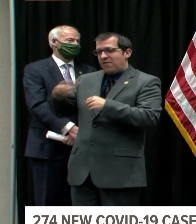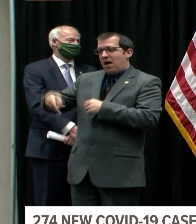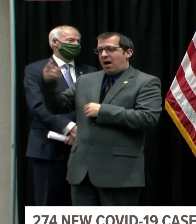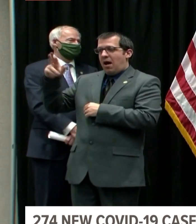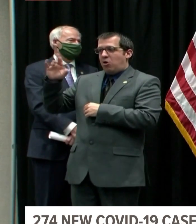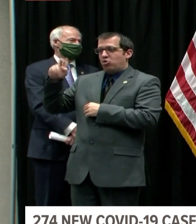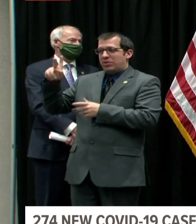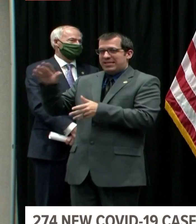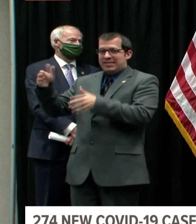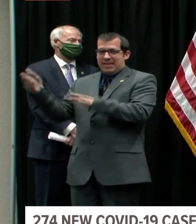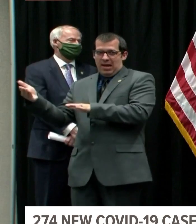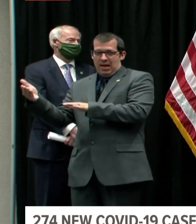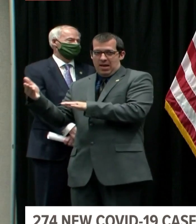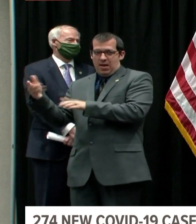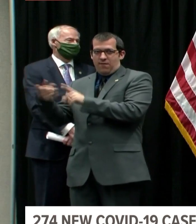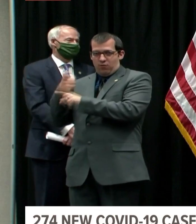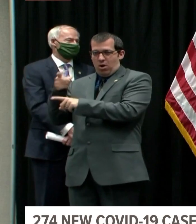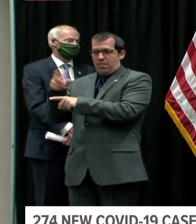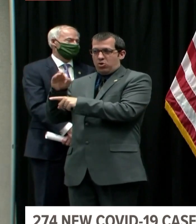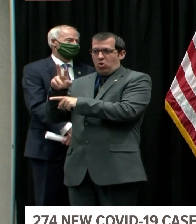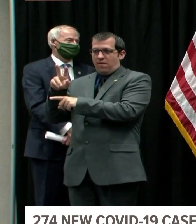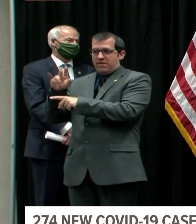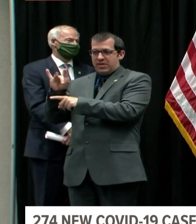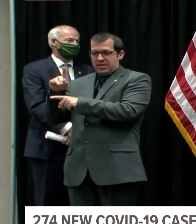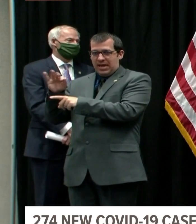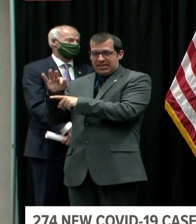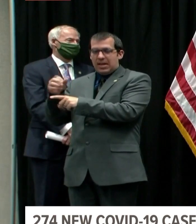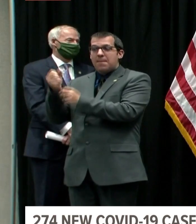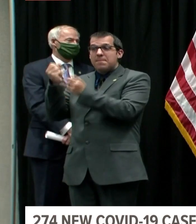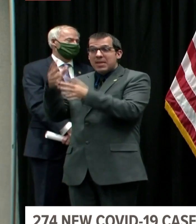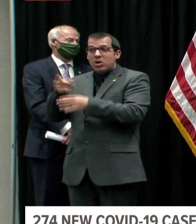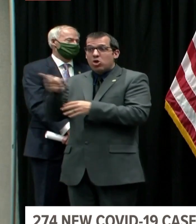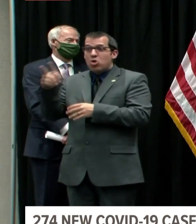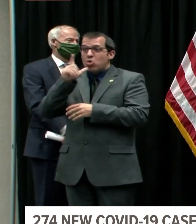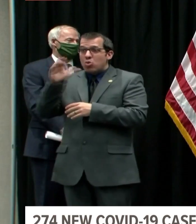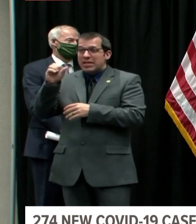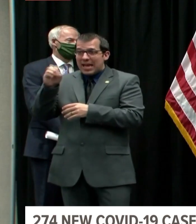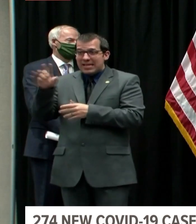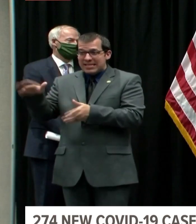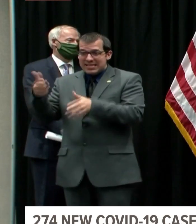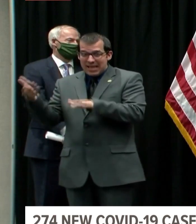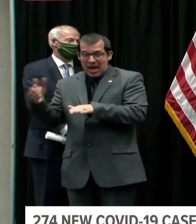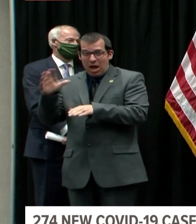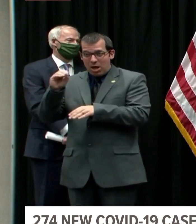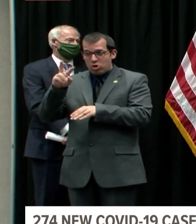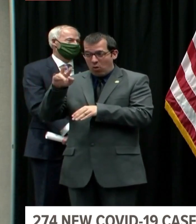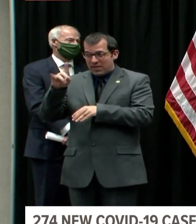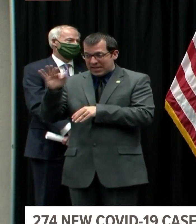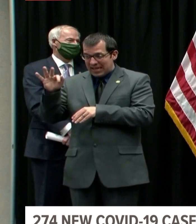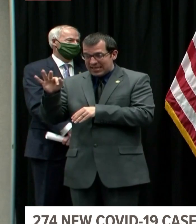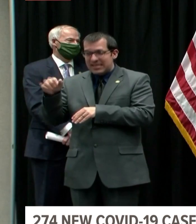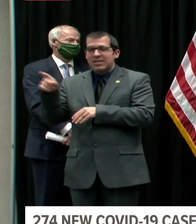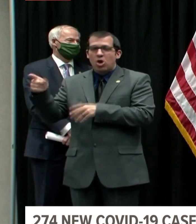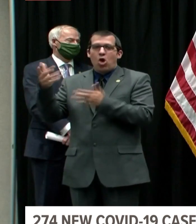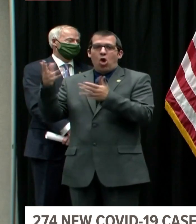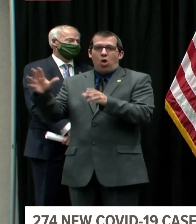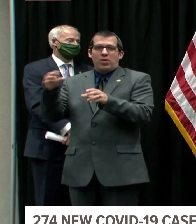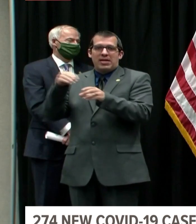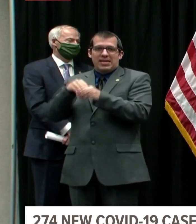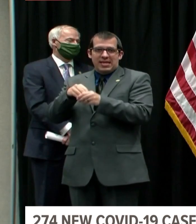COVID-19. Many of these cases that have died from COVID-19 in Arkansas have been in long-term